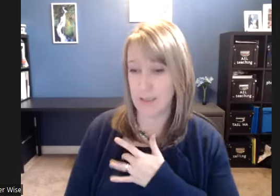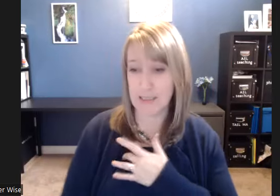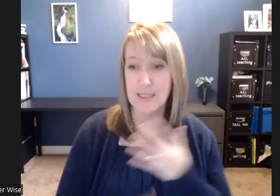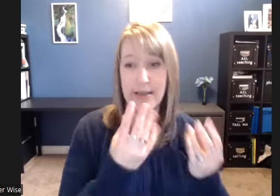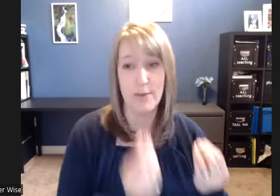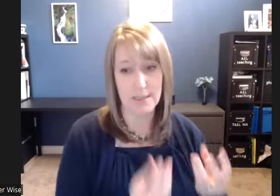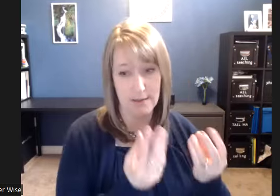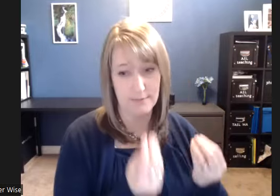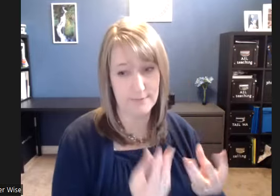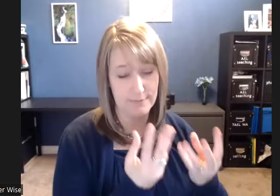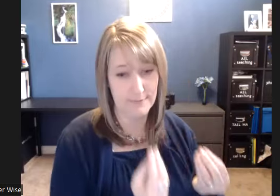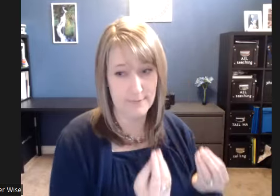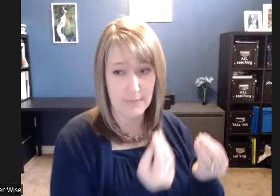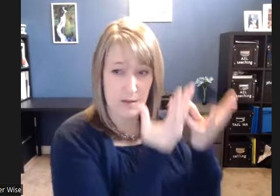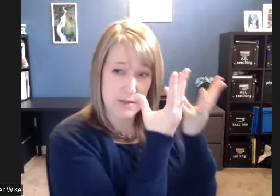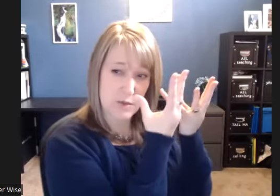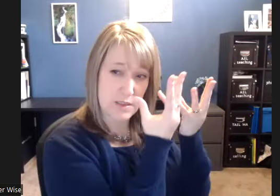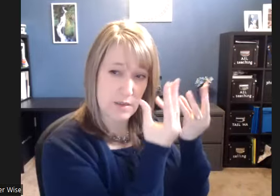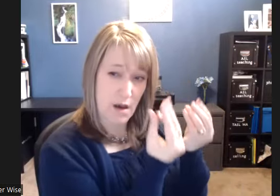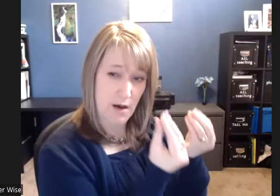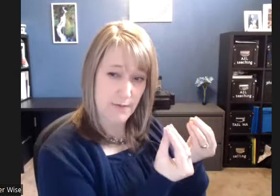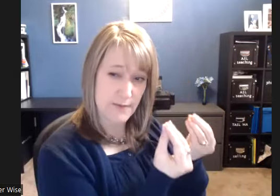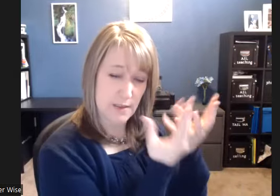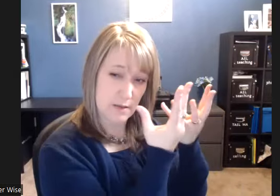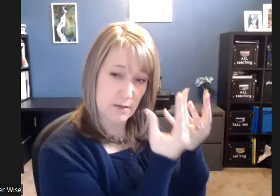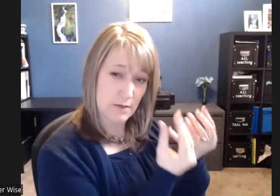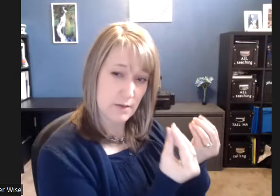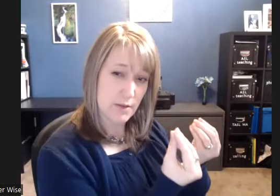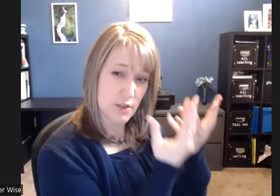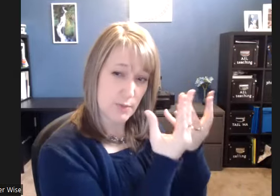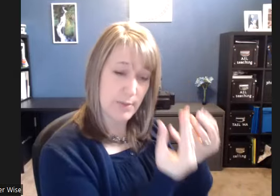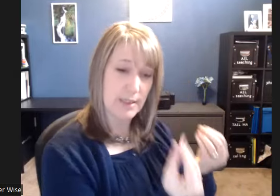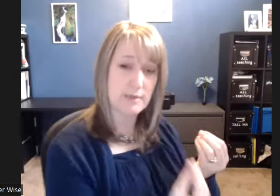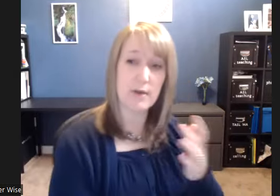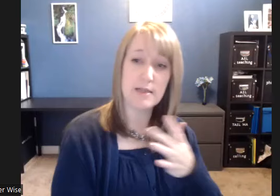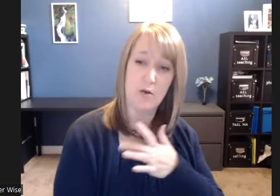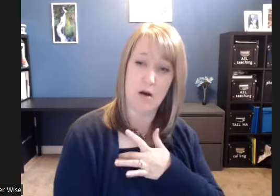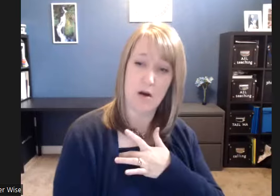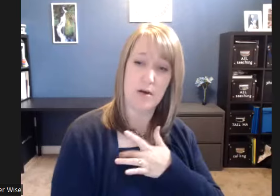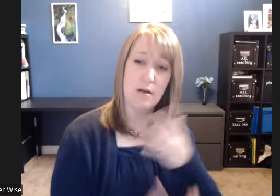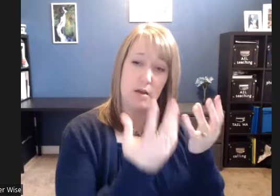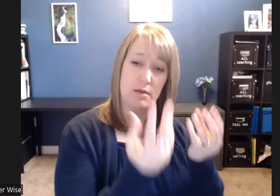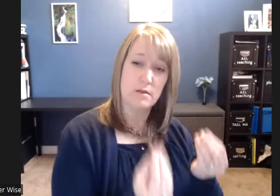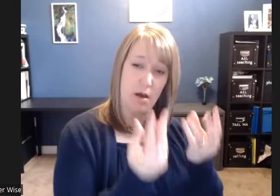it's the same idea. So soft, just repeat. Okay, so heart,